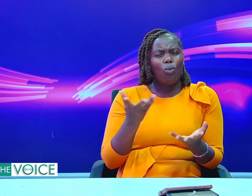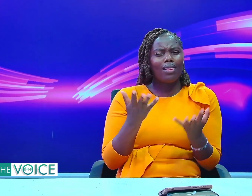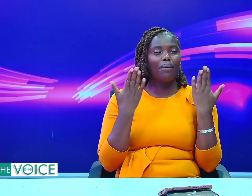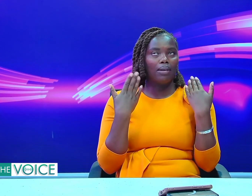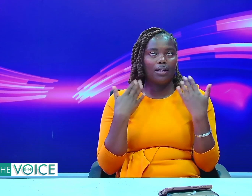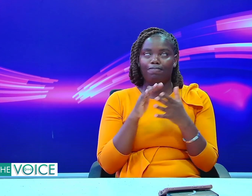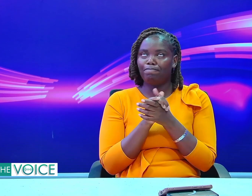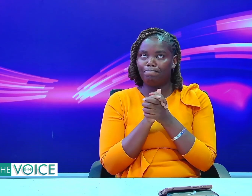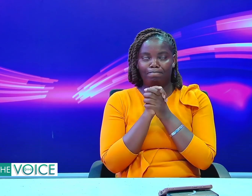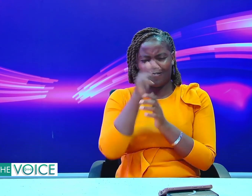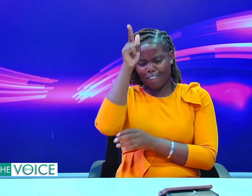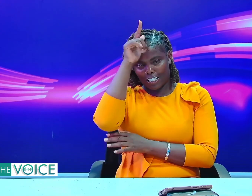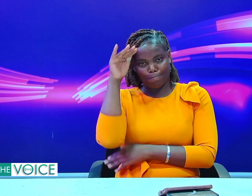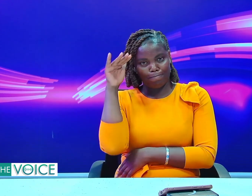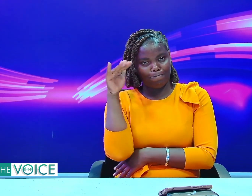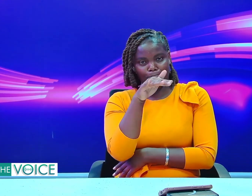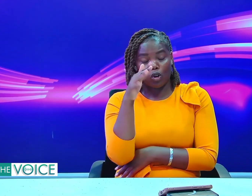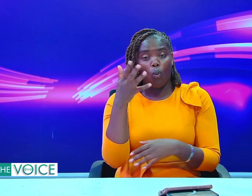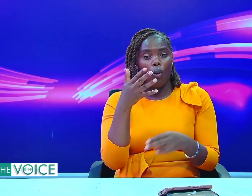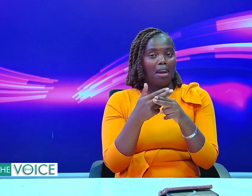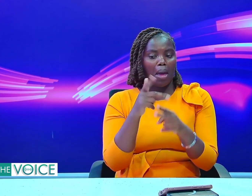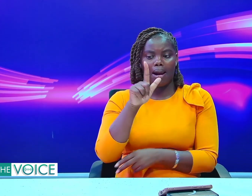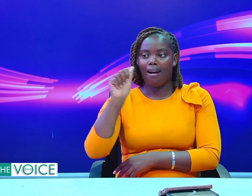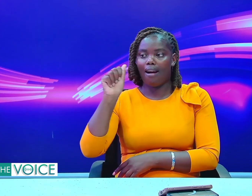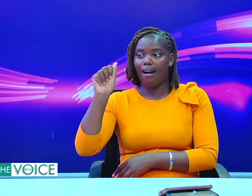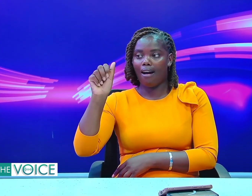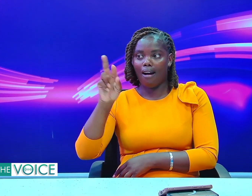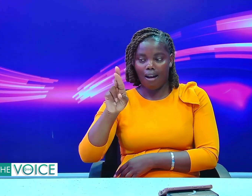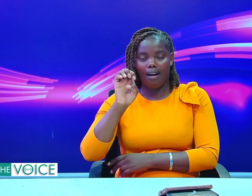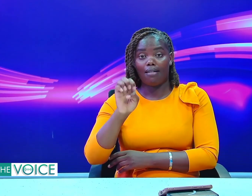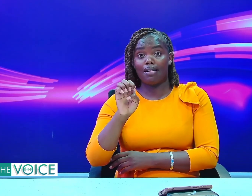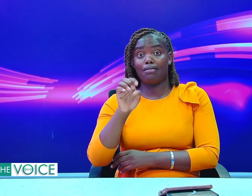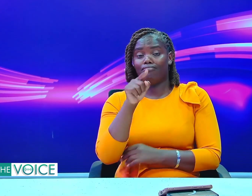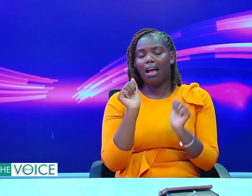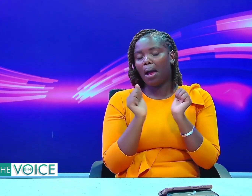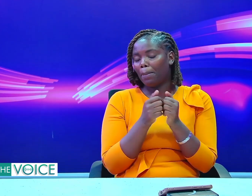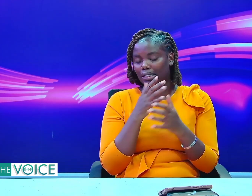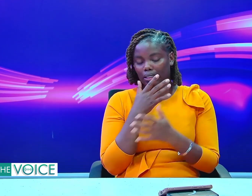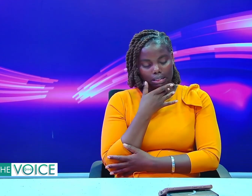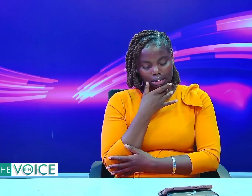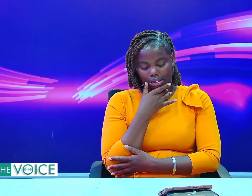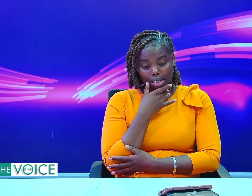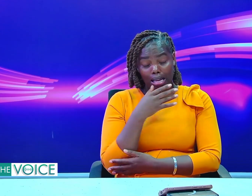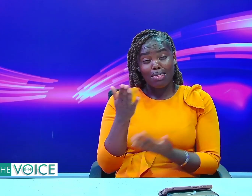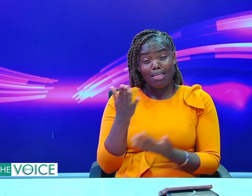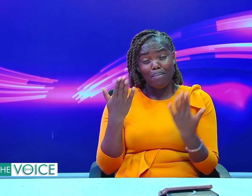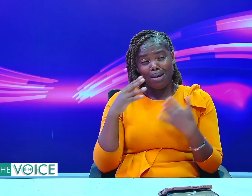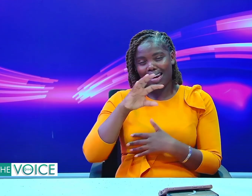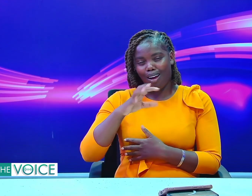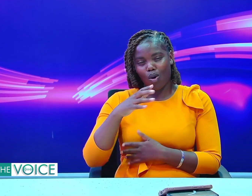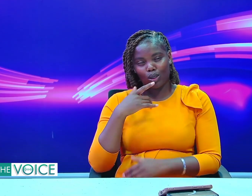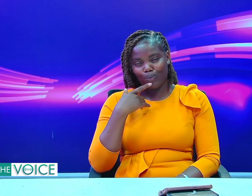on December 1st, what happened in a village in Lare, I believe it's Lare, something very